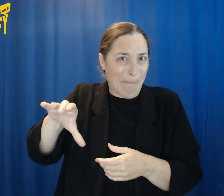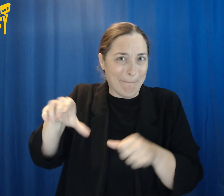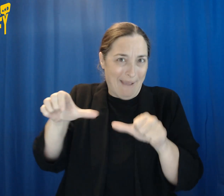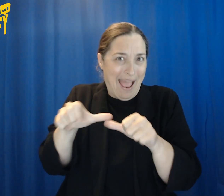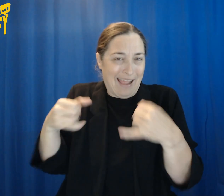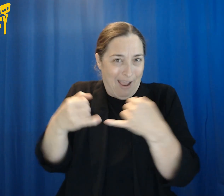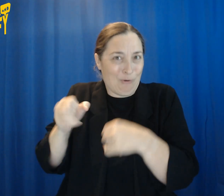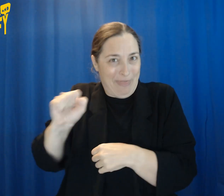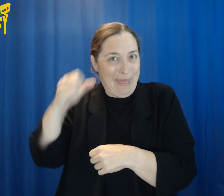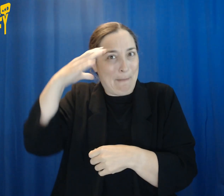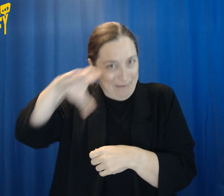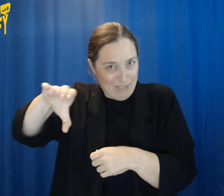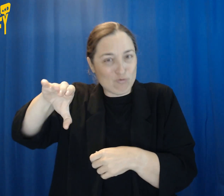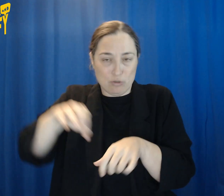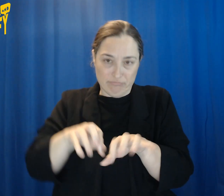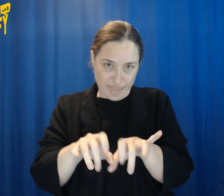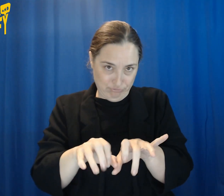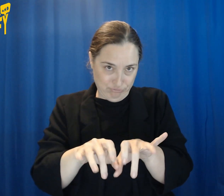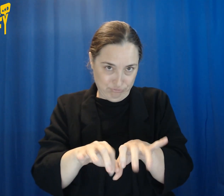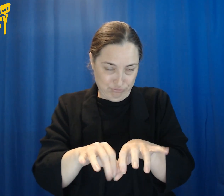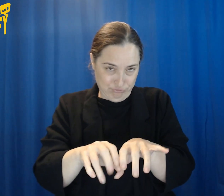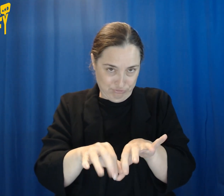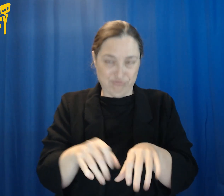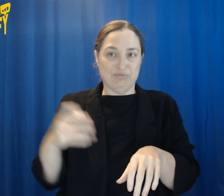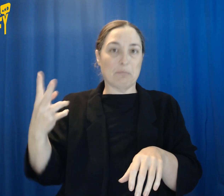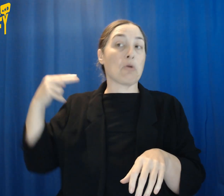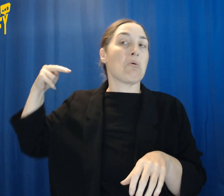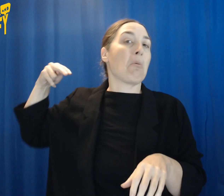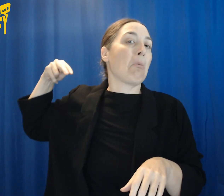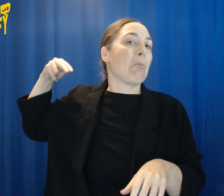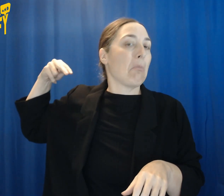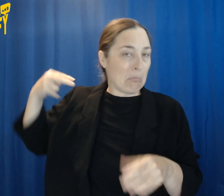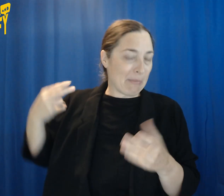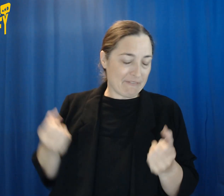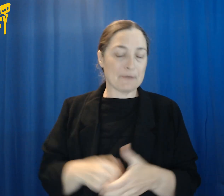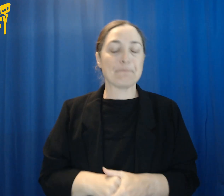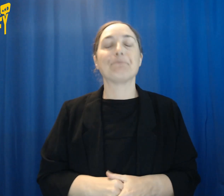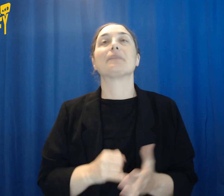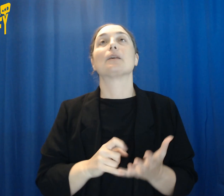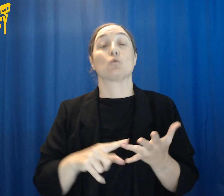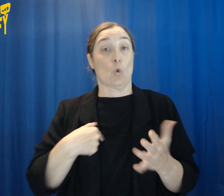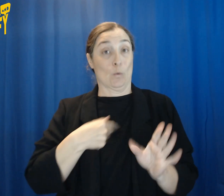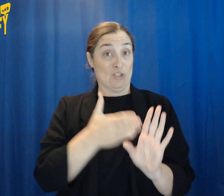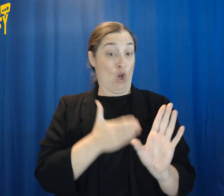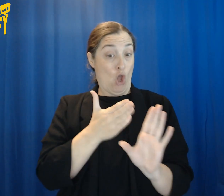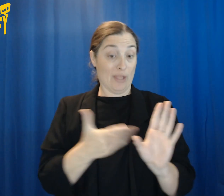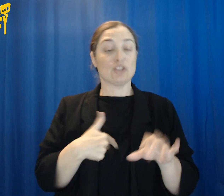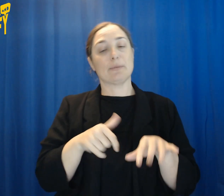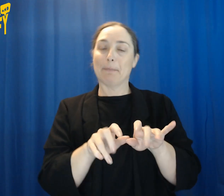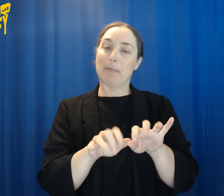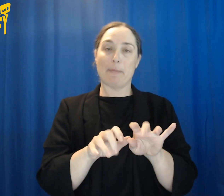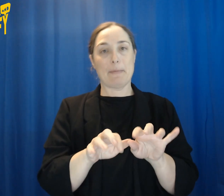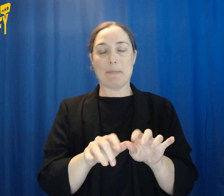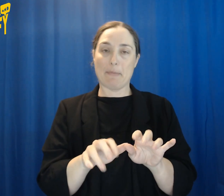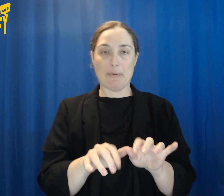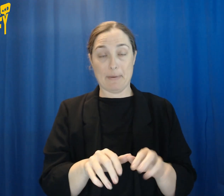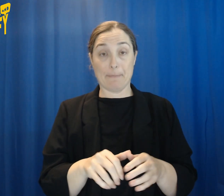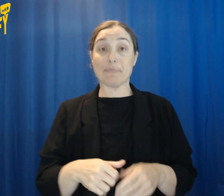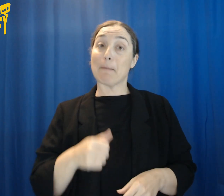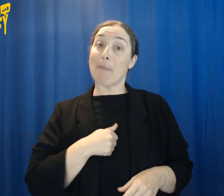could read over my shoulder and do all of this kind of stuff. So I was doing an assignment for psychology, and my uncle read through it, and